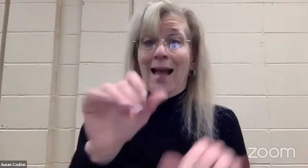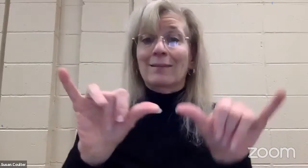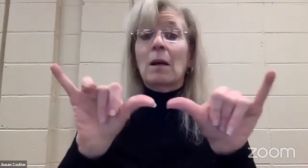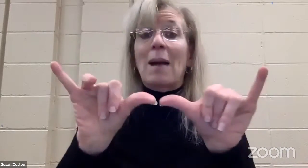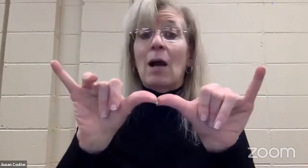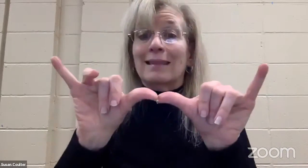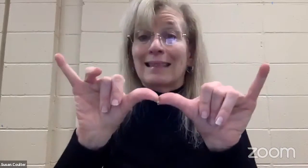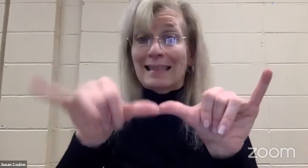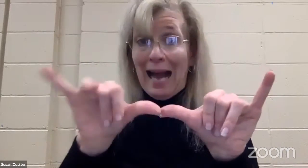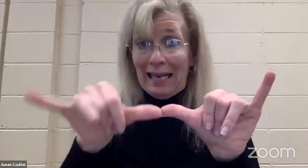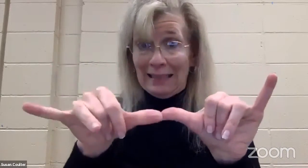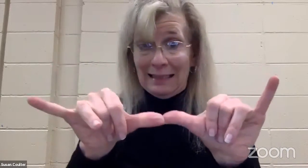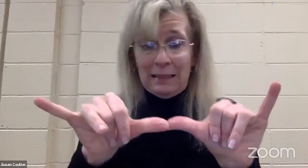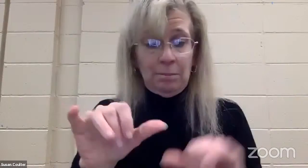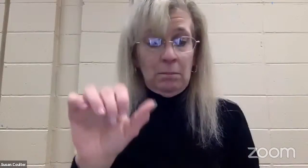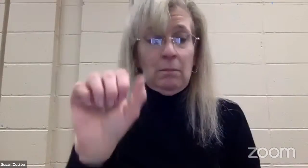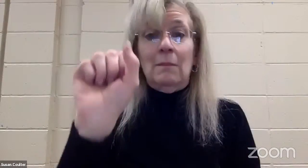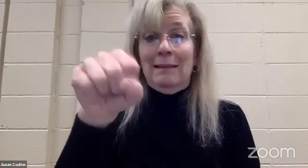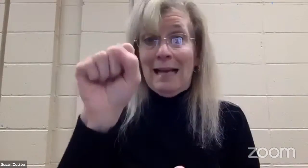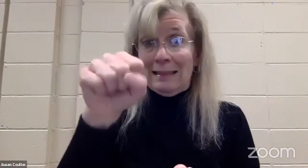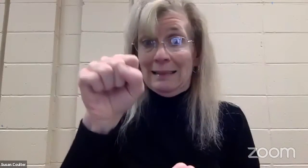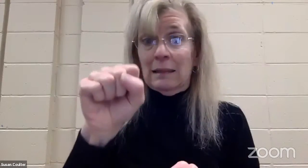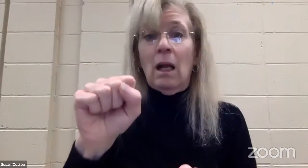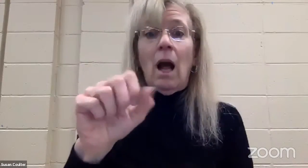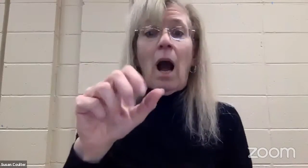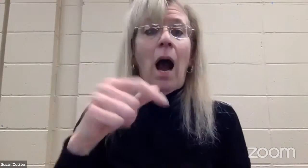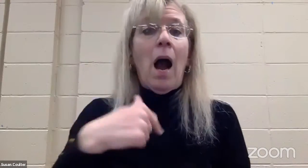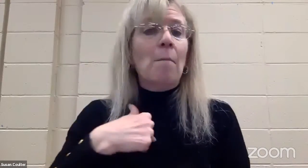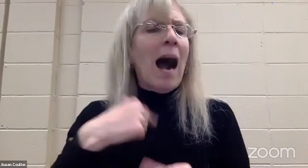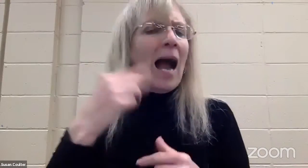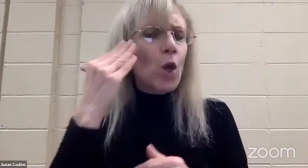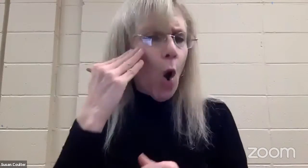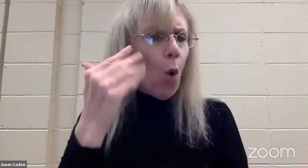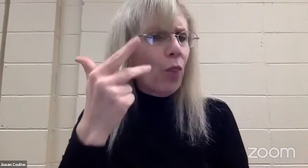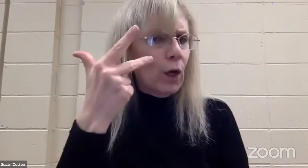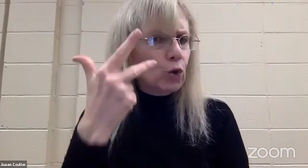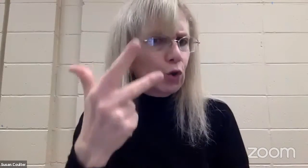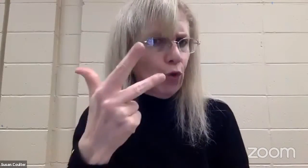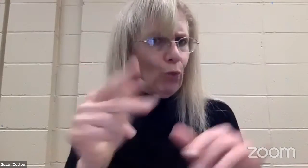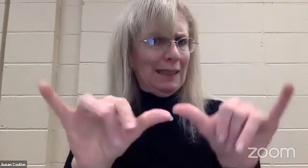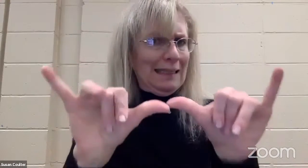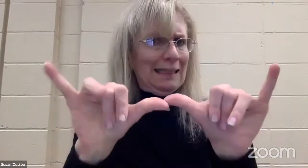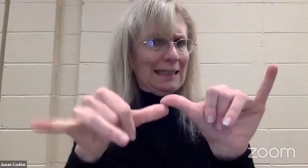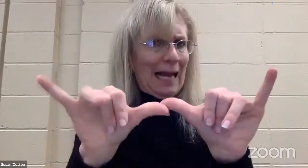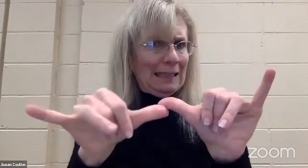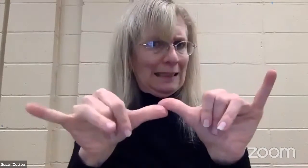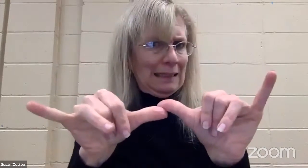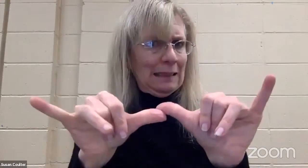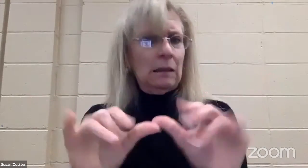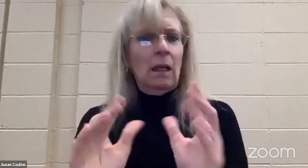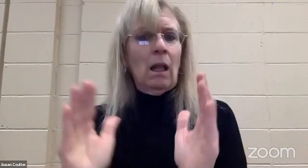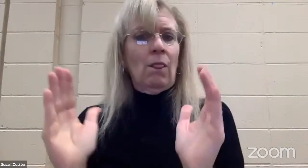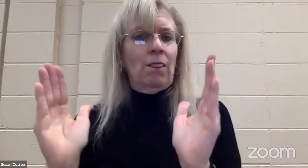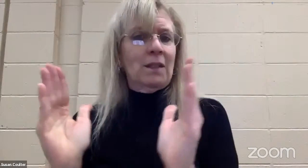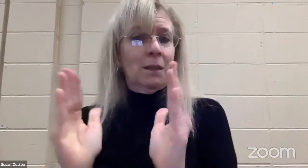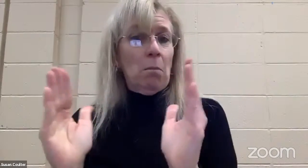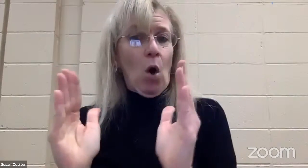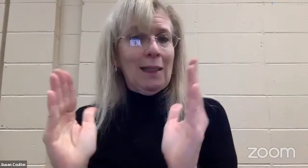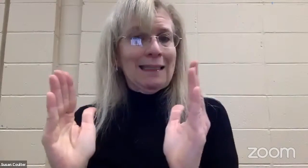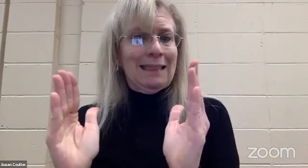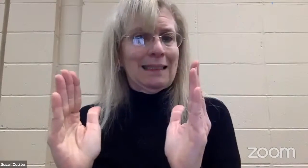Robin asked about size. Yes, I know there's 3 sizes.